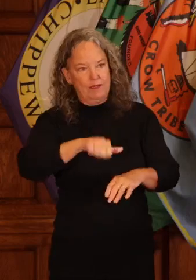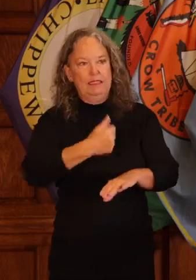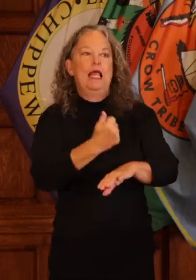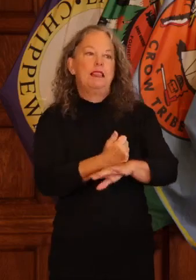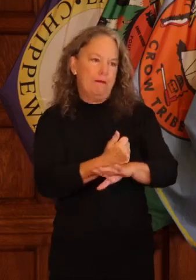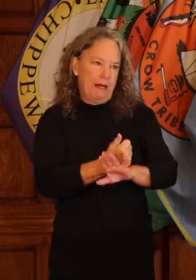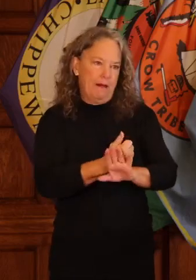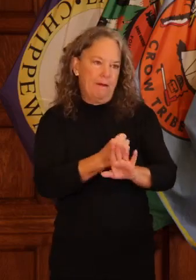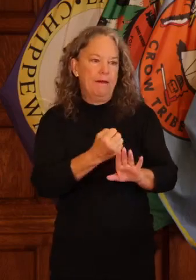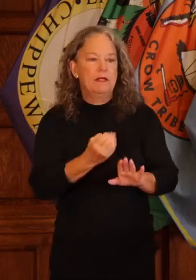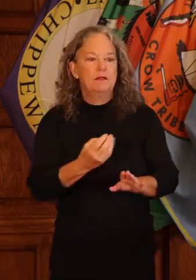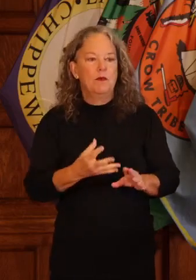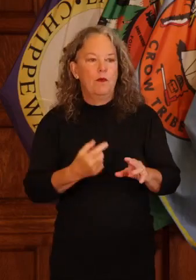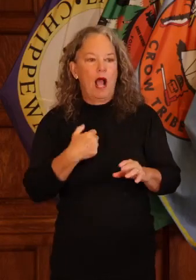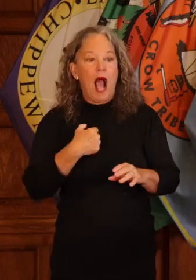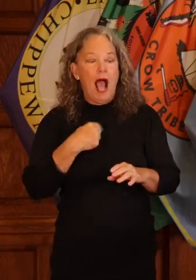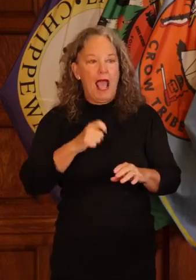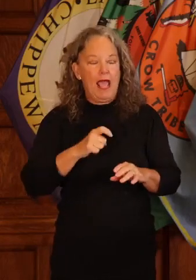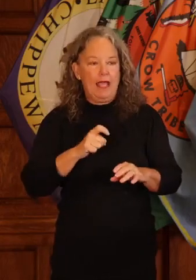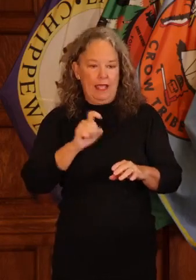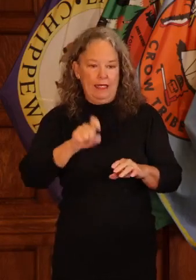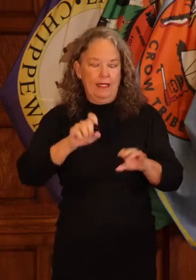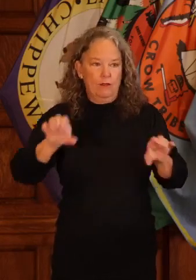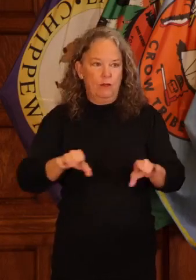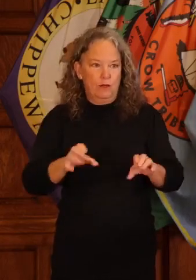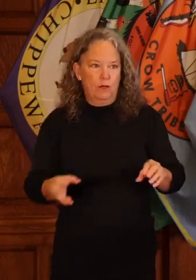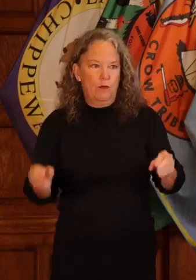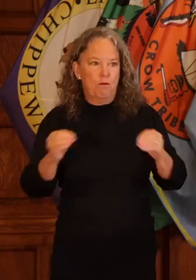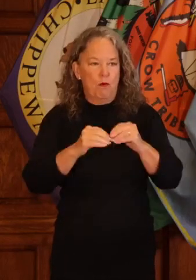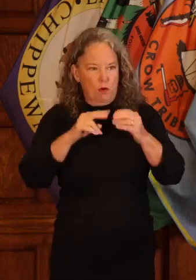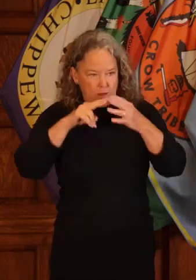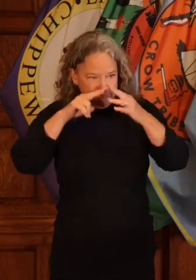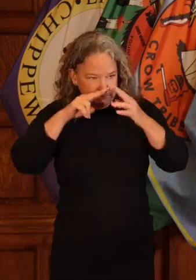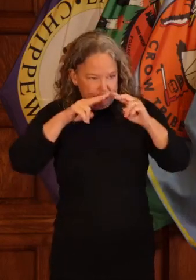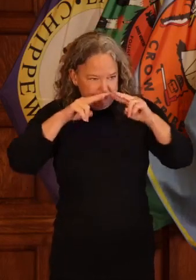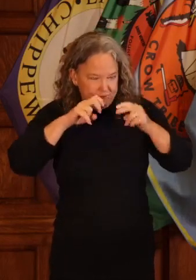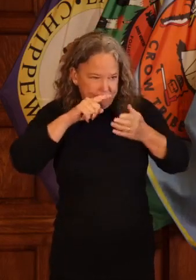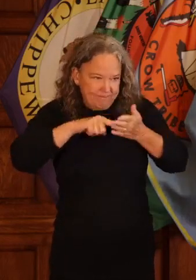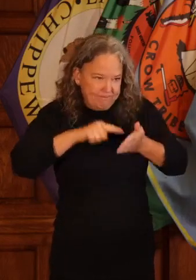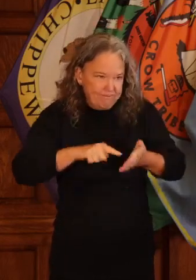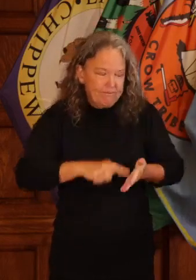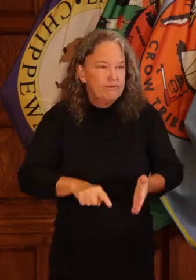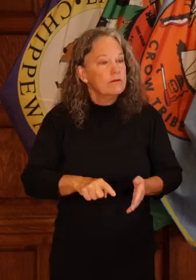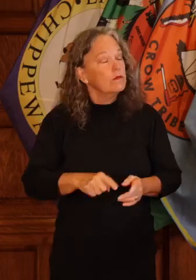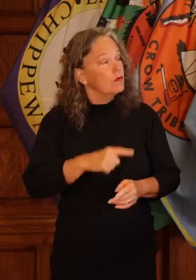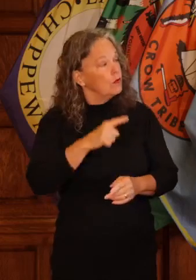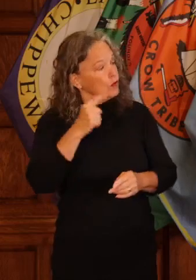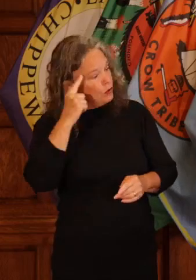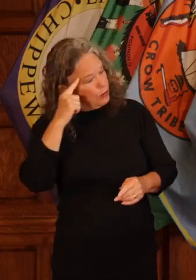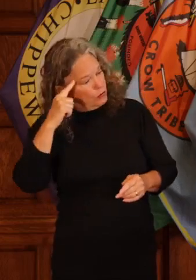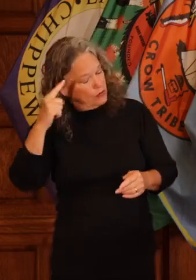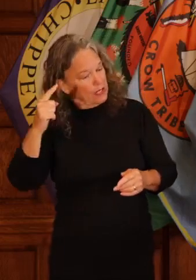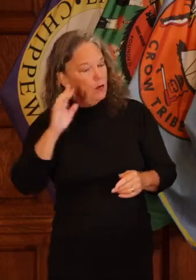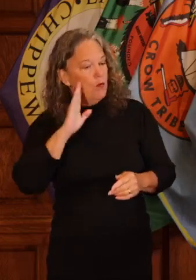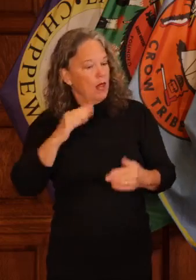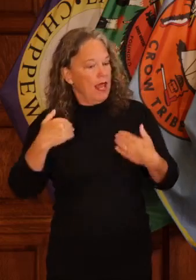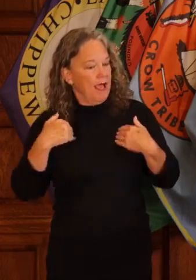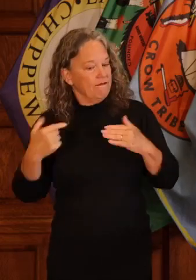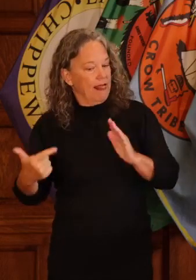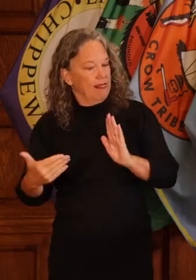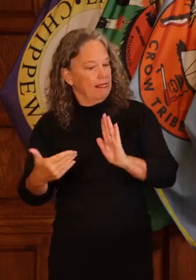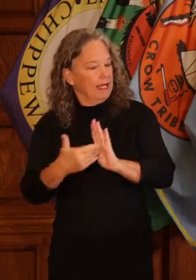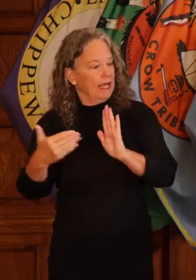extra scrutiny that goes on in the governor's office. Do you expect litigation if you're to sign either or both of